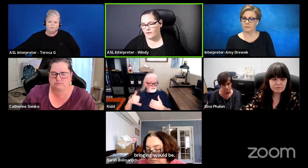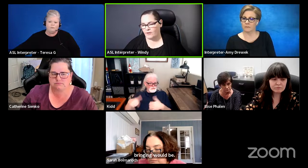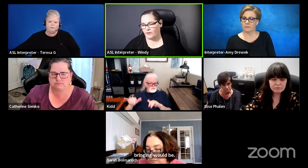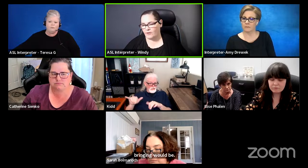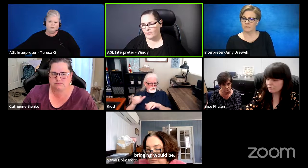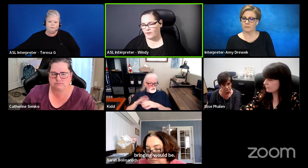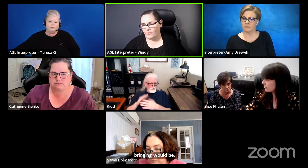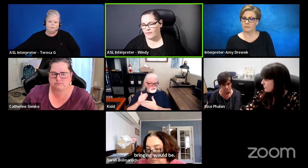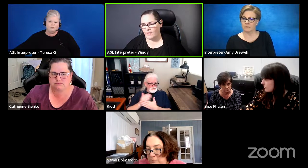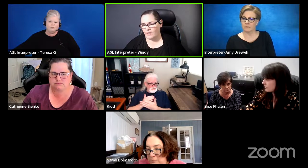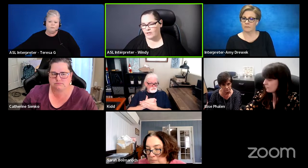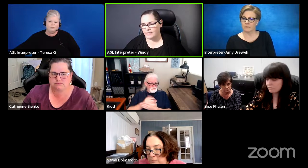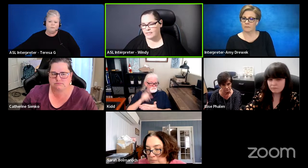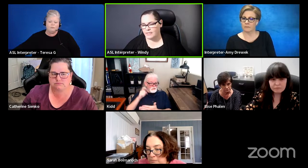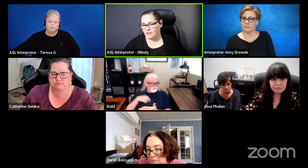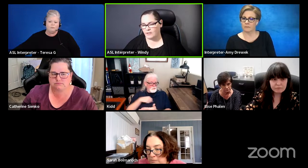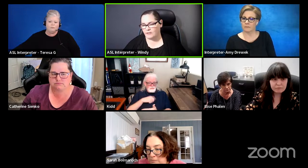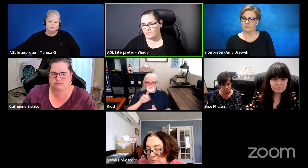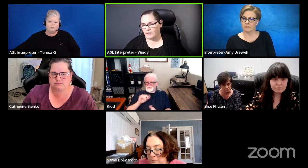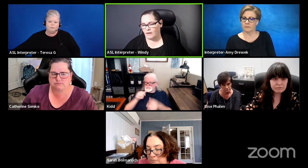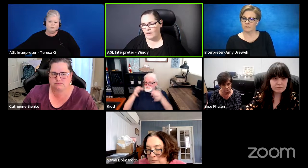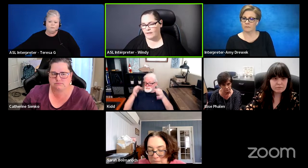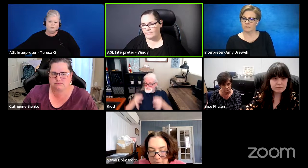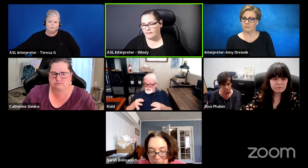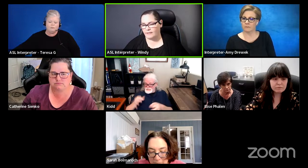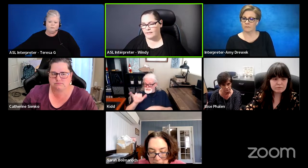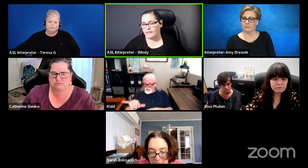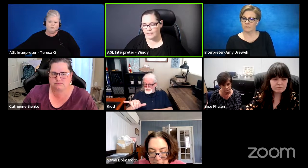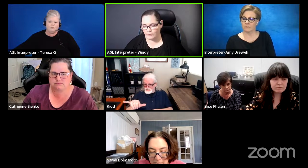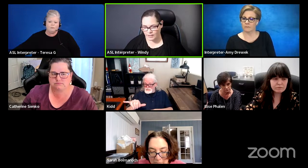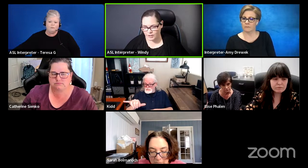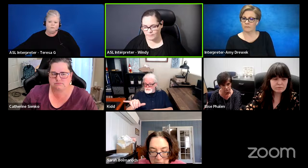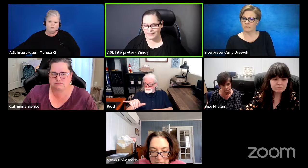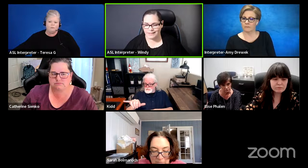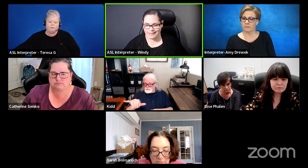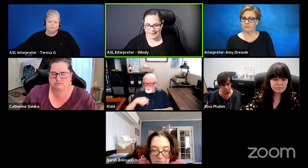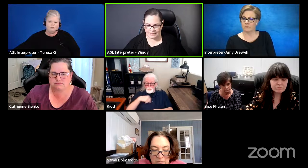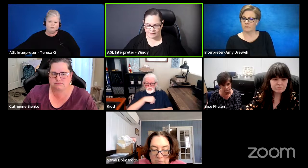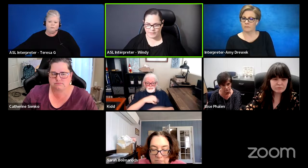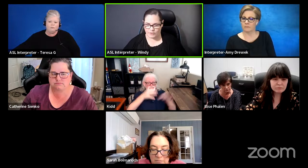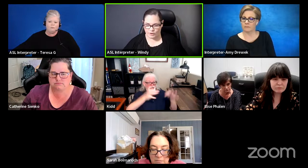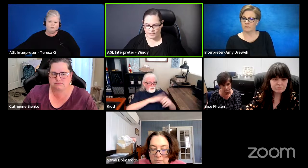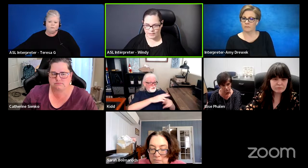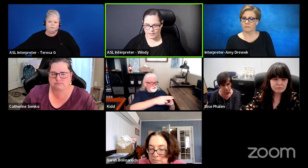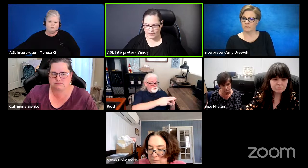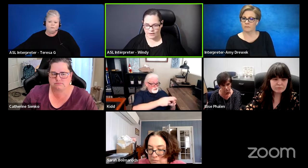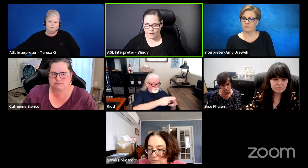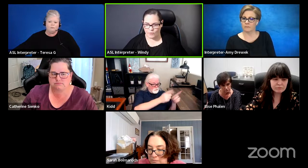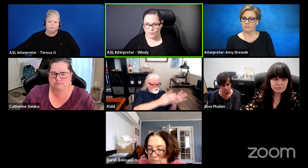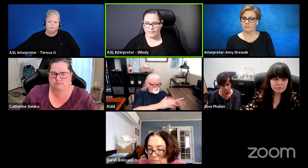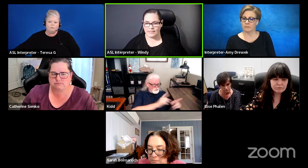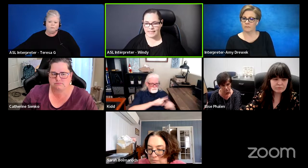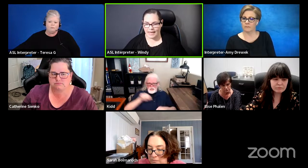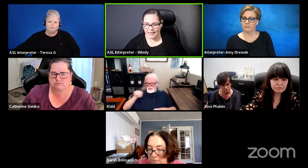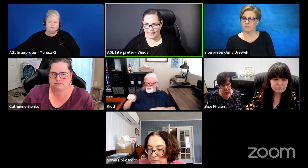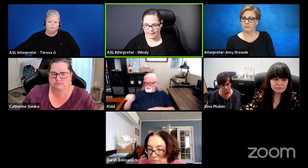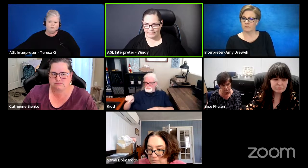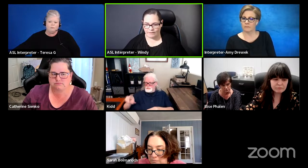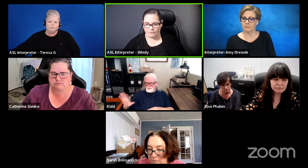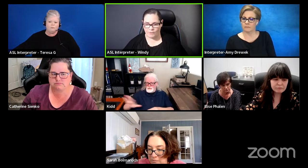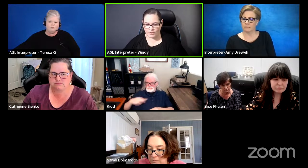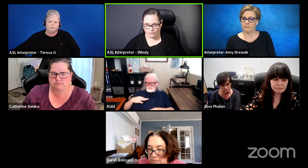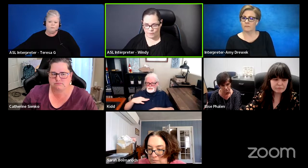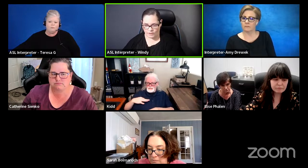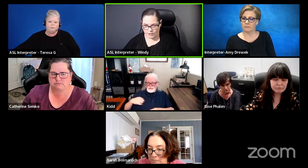and whether they are still in consideration, because that hasn't been determined yet? We